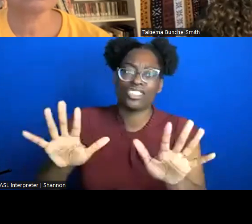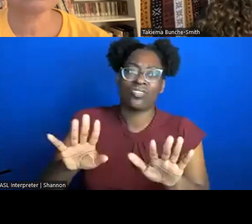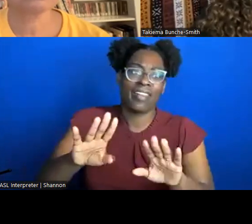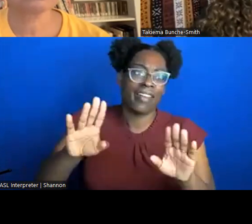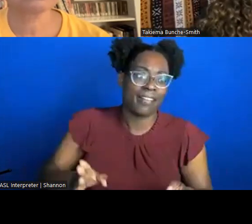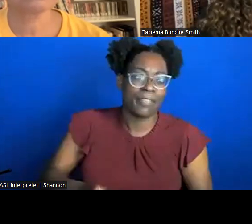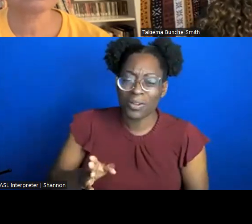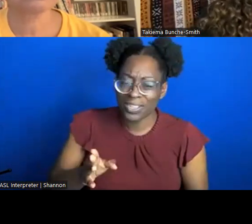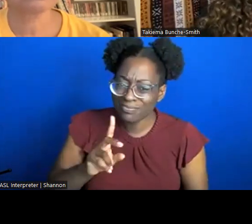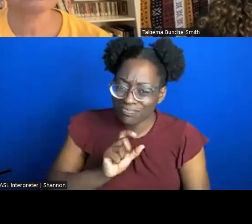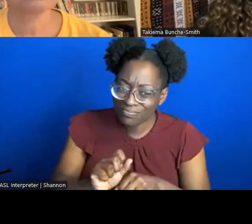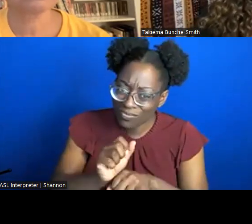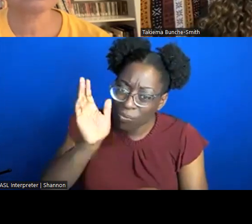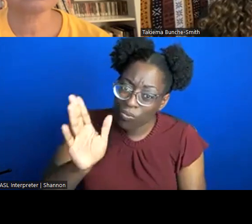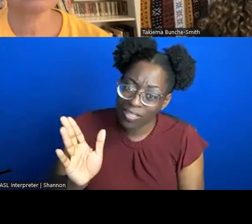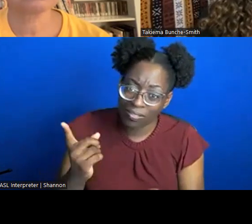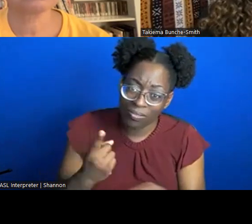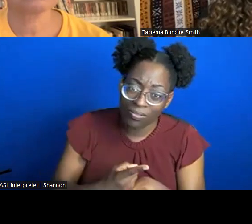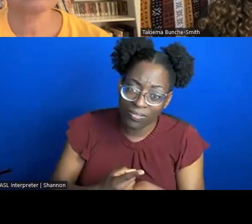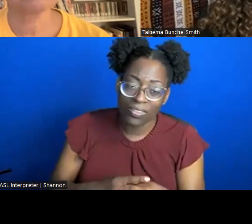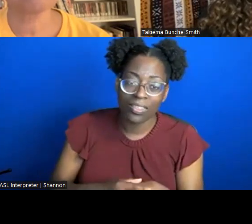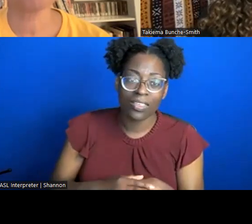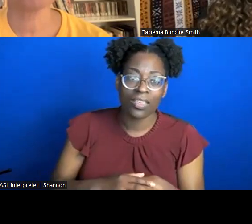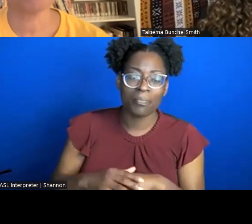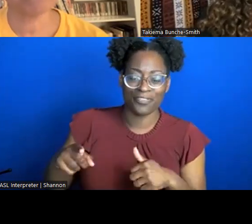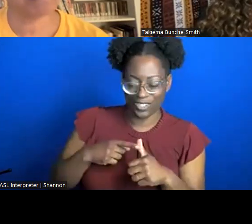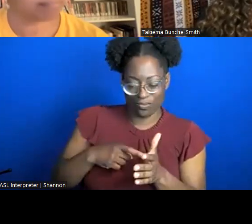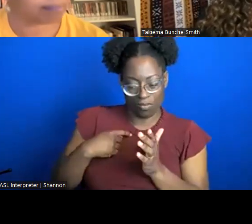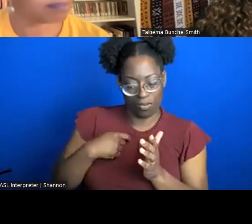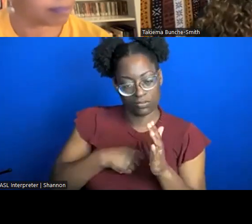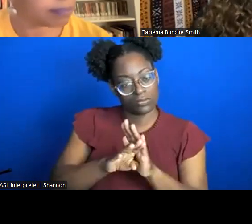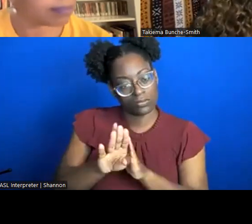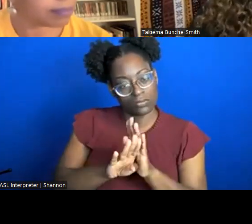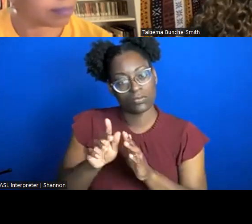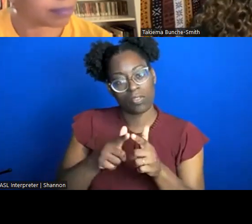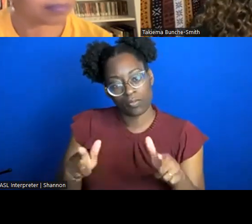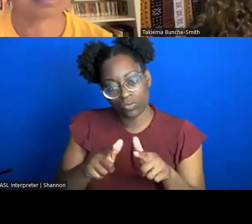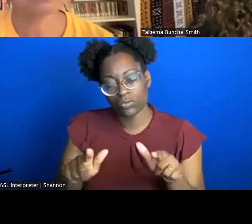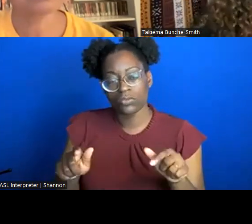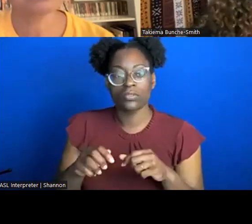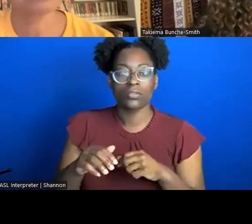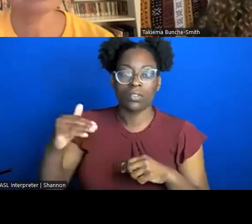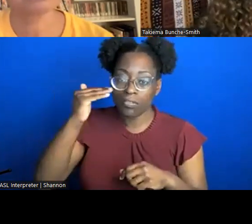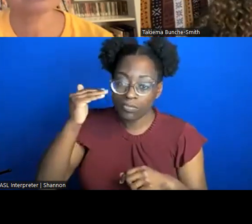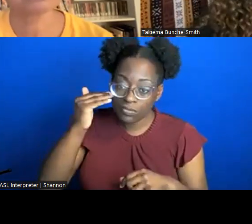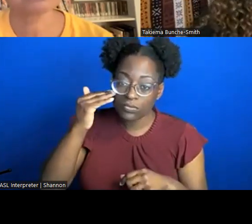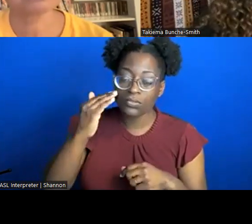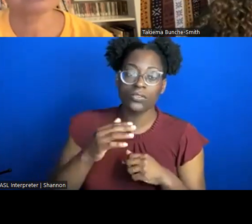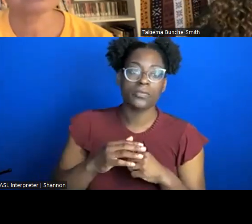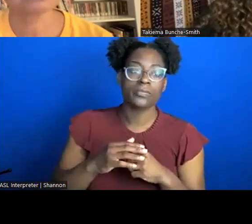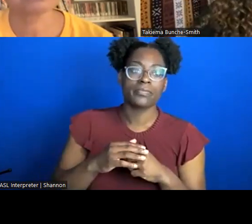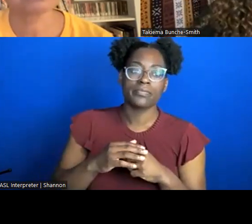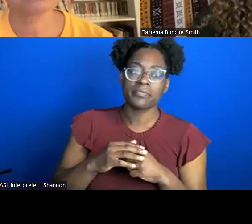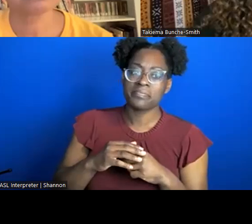to build language and knowledge for it. And I think a lot of folks get really stuck in their fear.